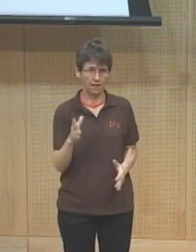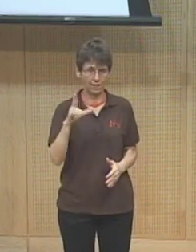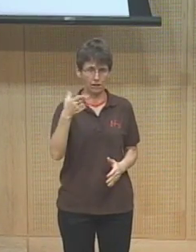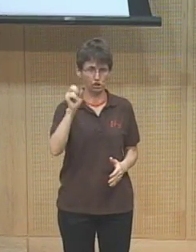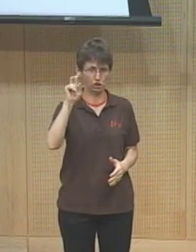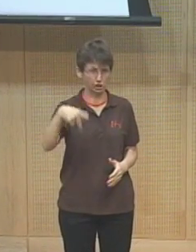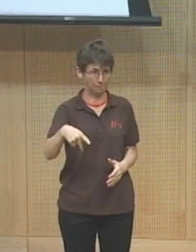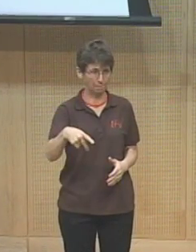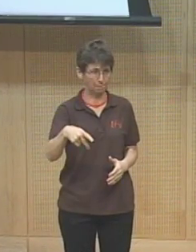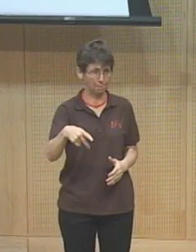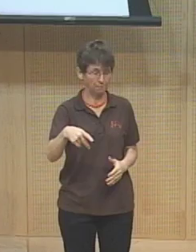Lectureship.